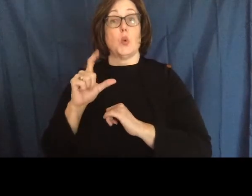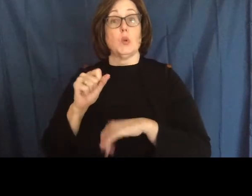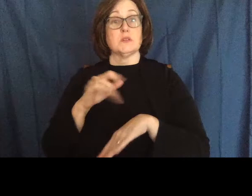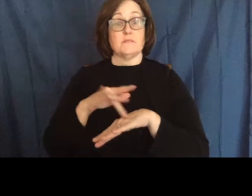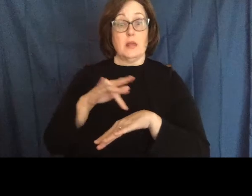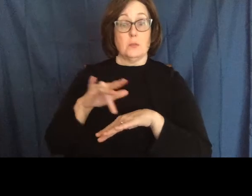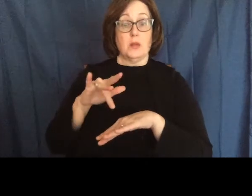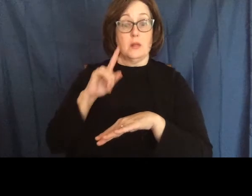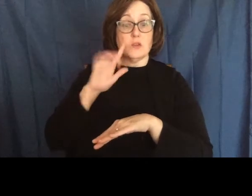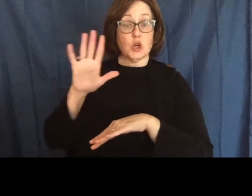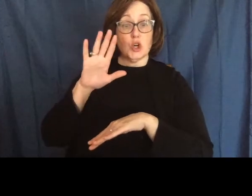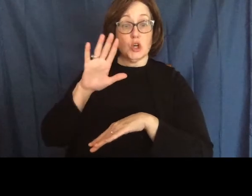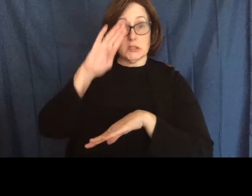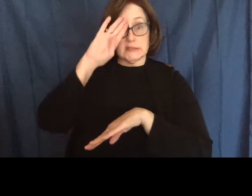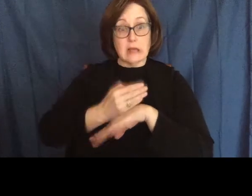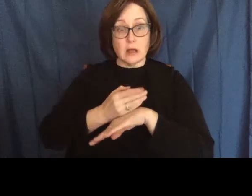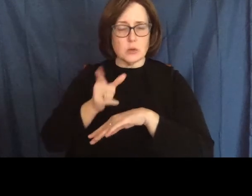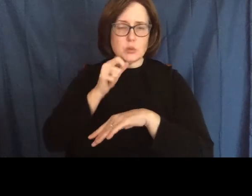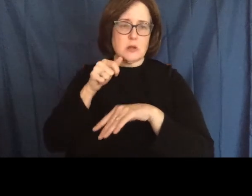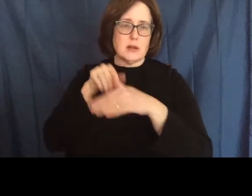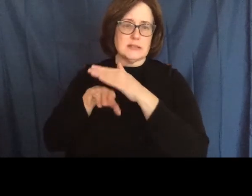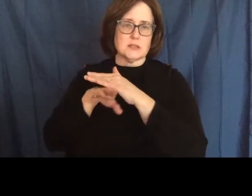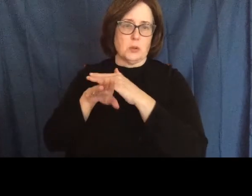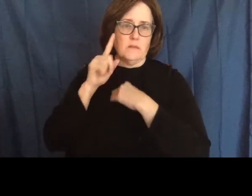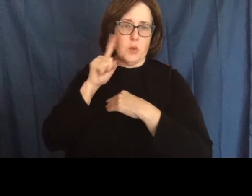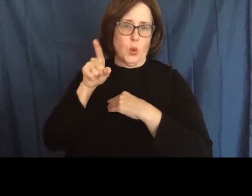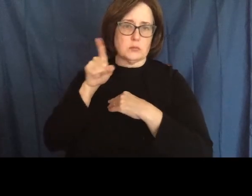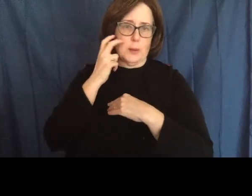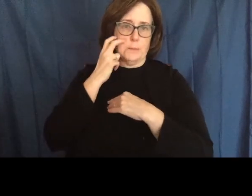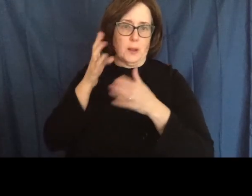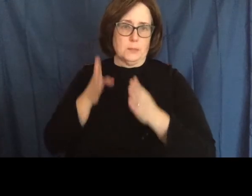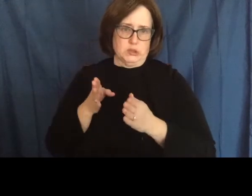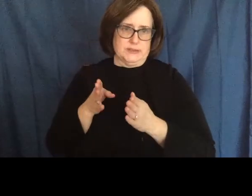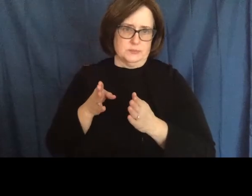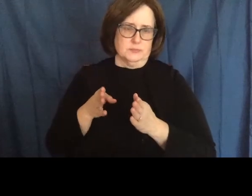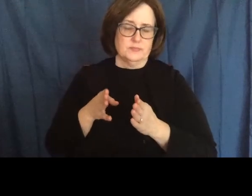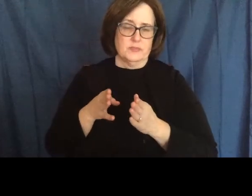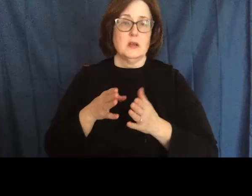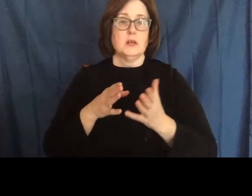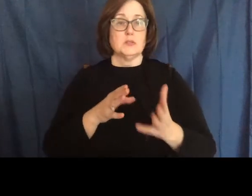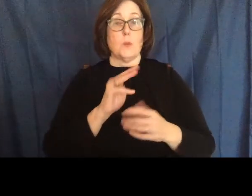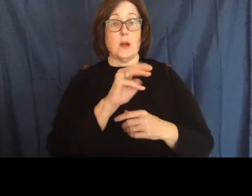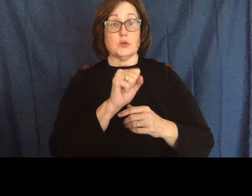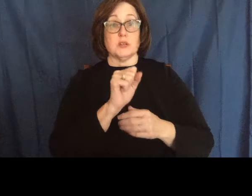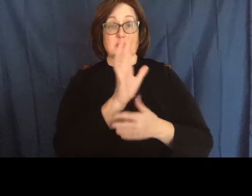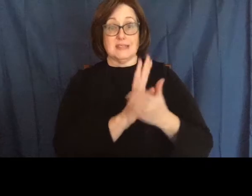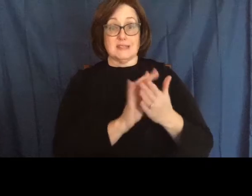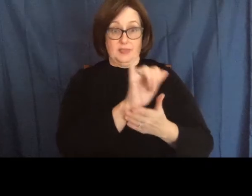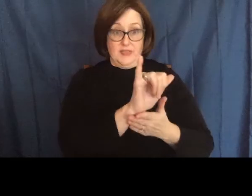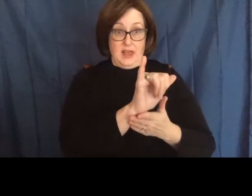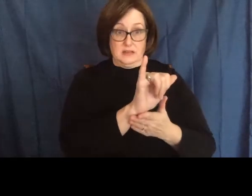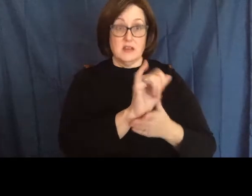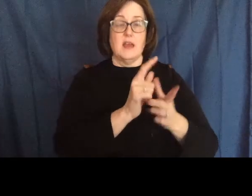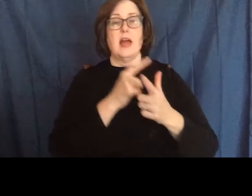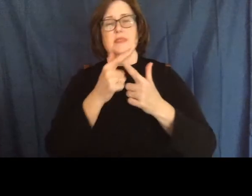would be asked to use would not be accessible to him. So it was designed by Microsoft, and the American Printing House stepped in a couple of